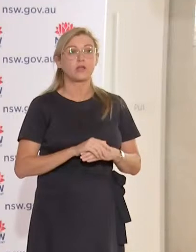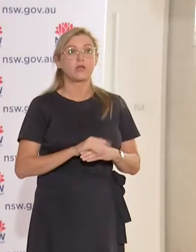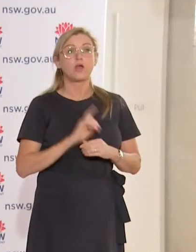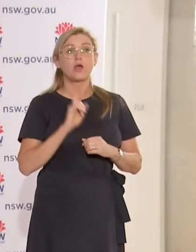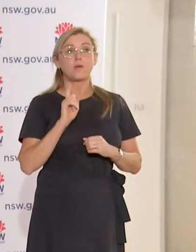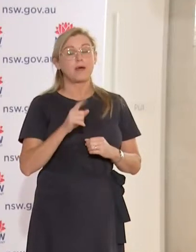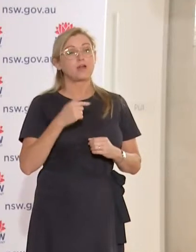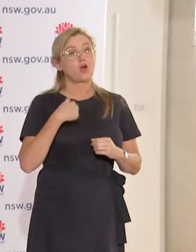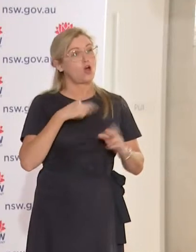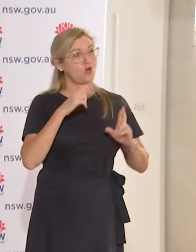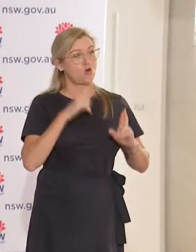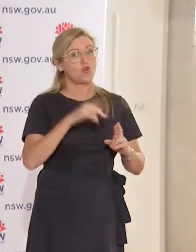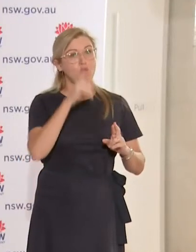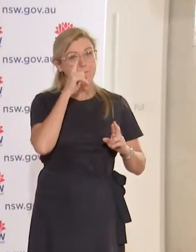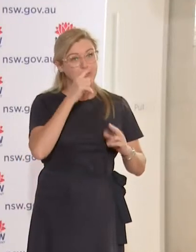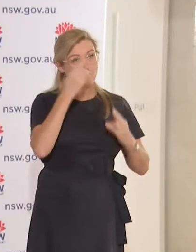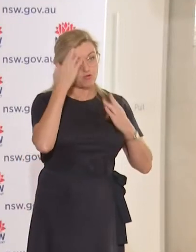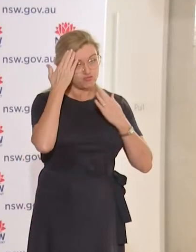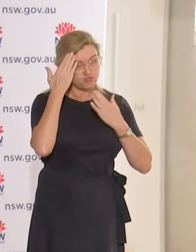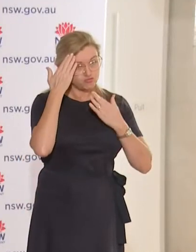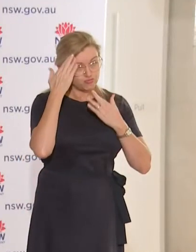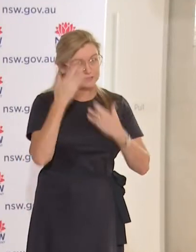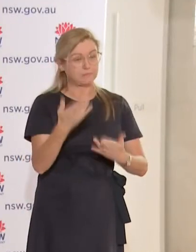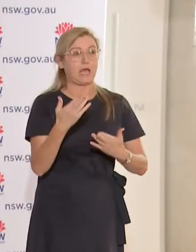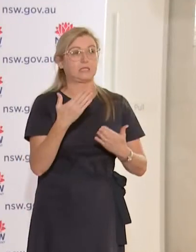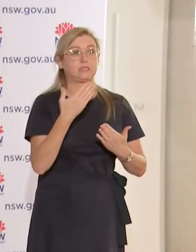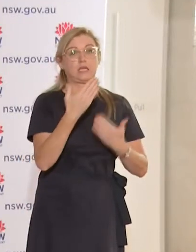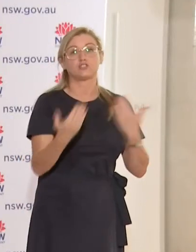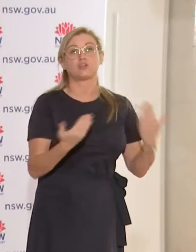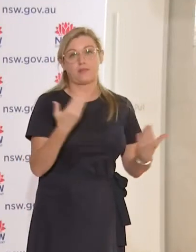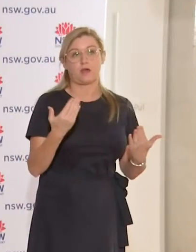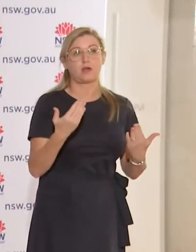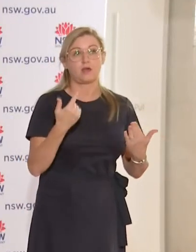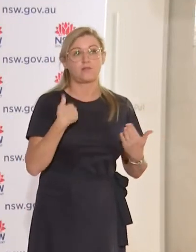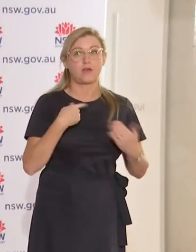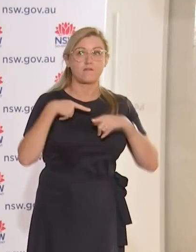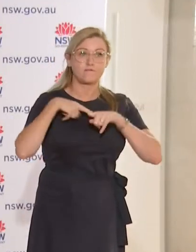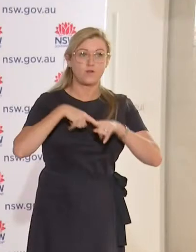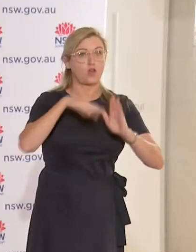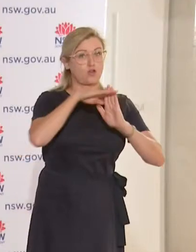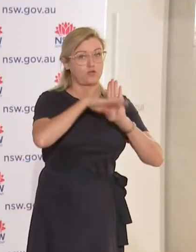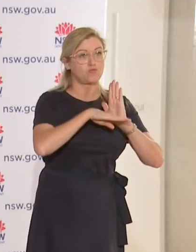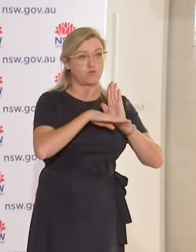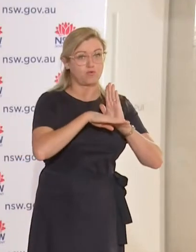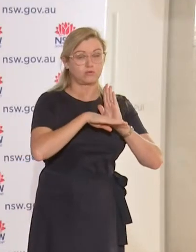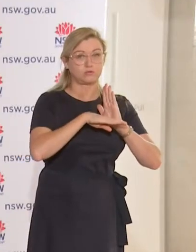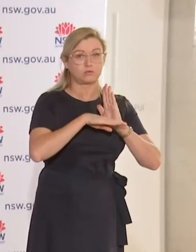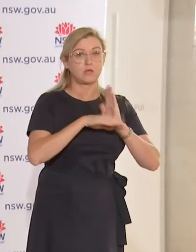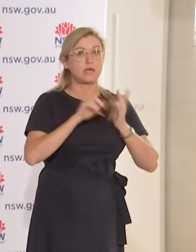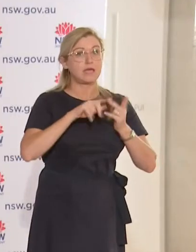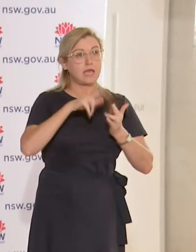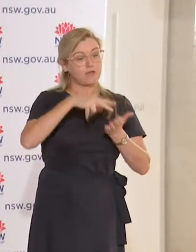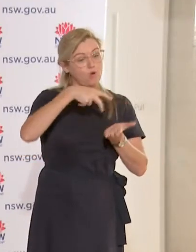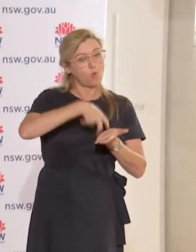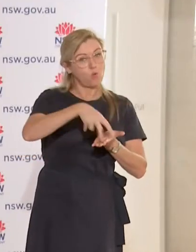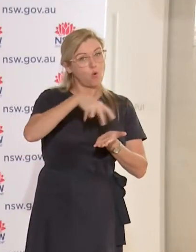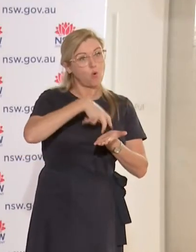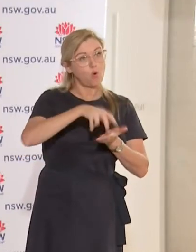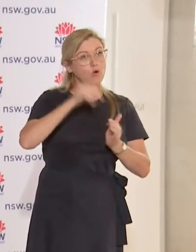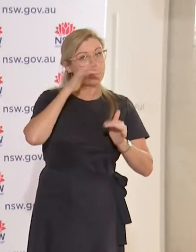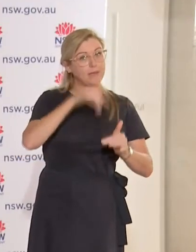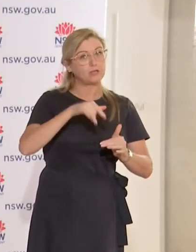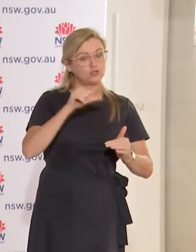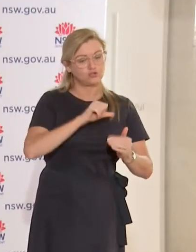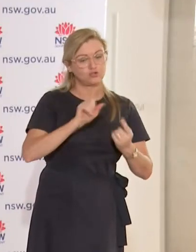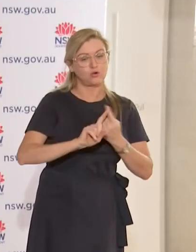are really respectful and that they are adhering to the public health orders as they move about, if they're walking along the beach. But I would